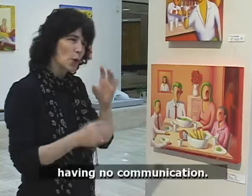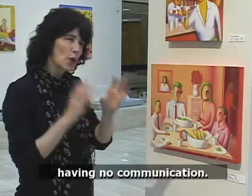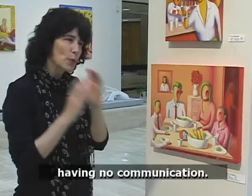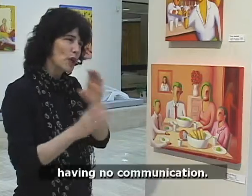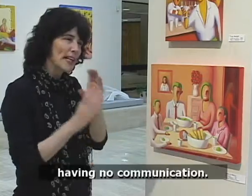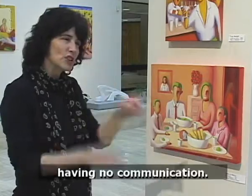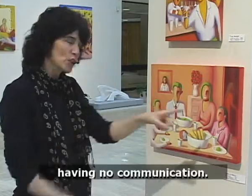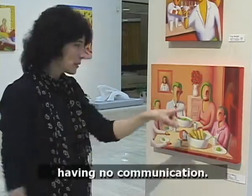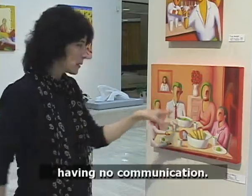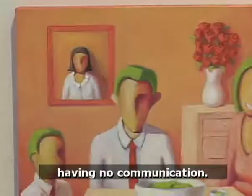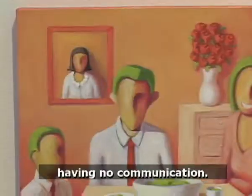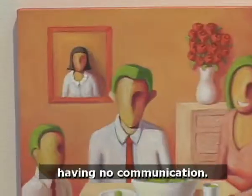having no communication.